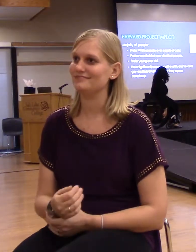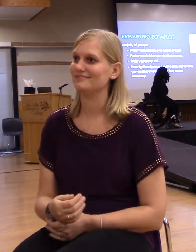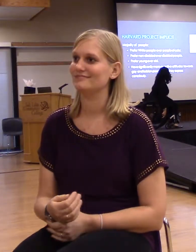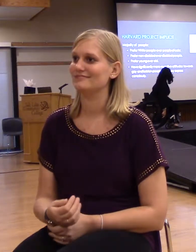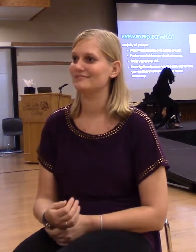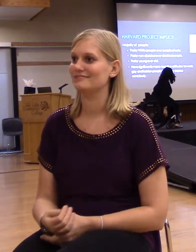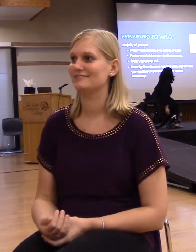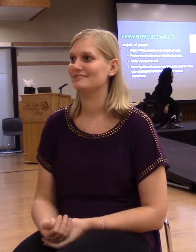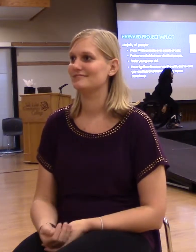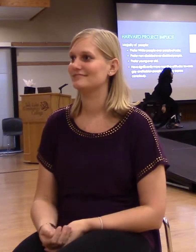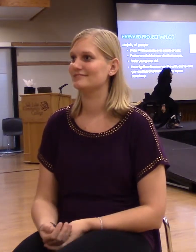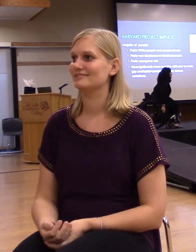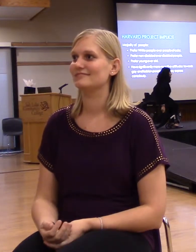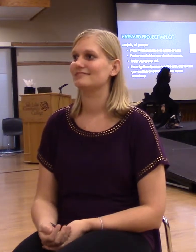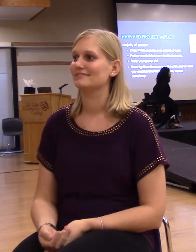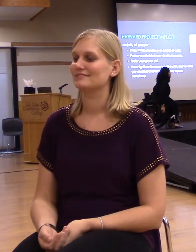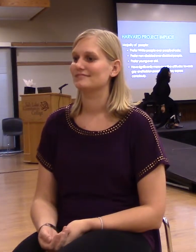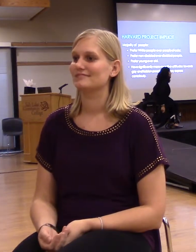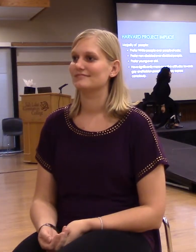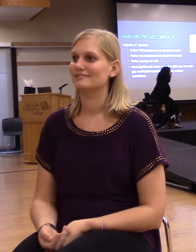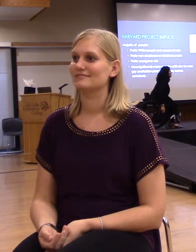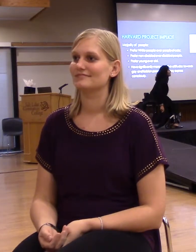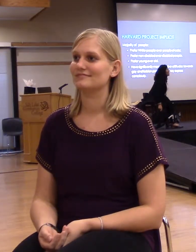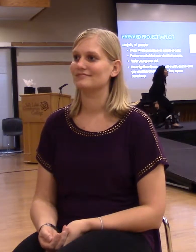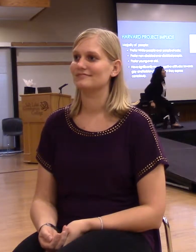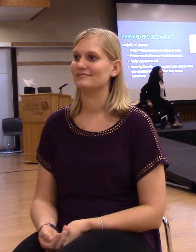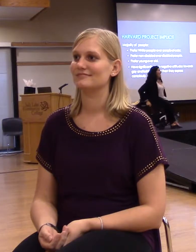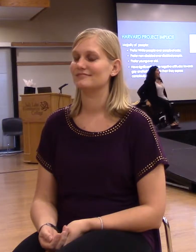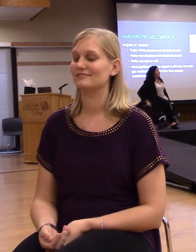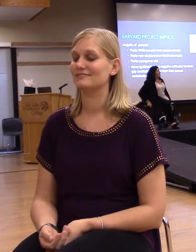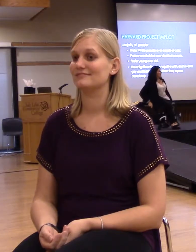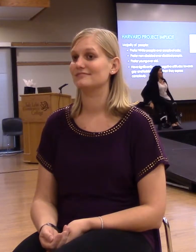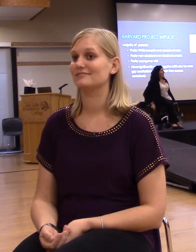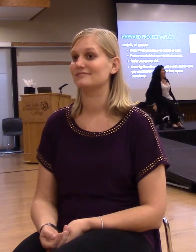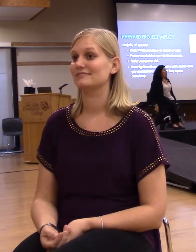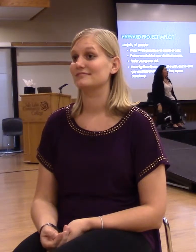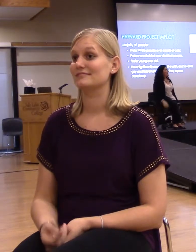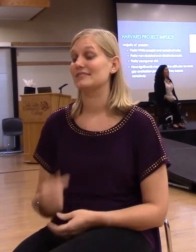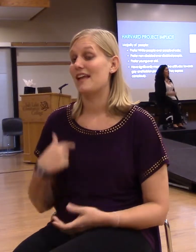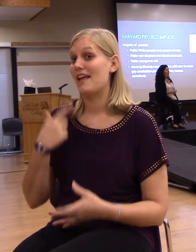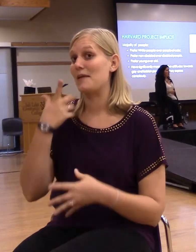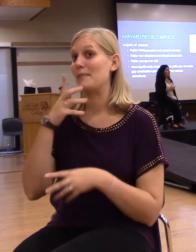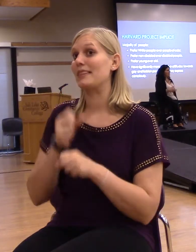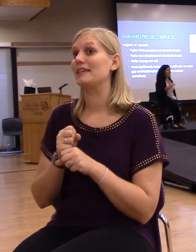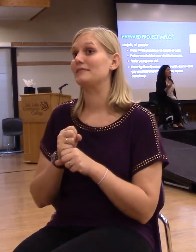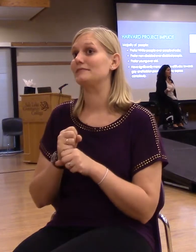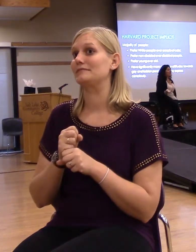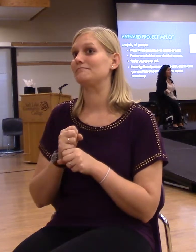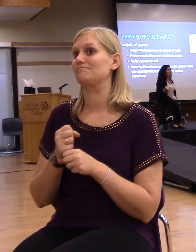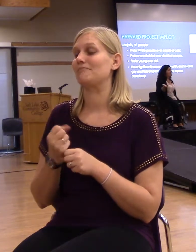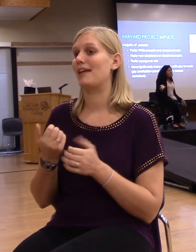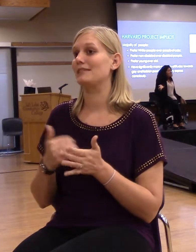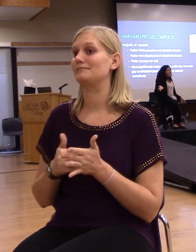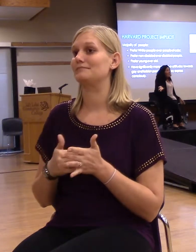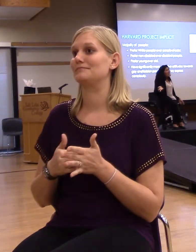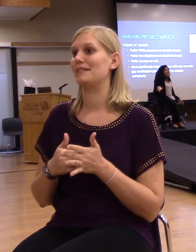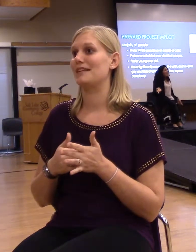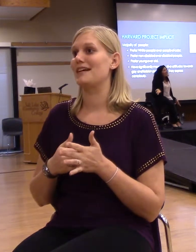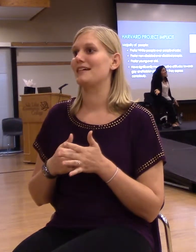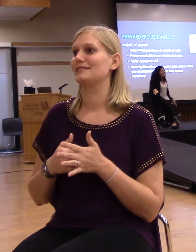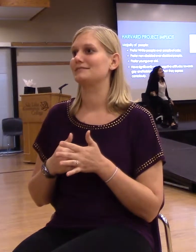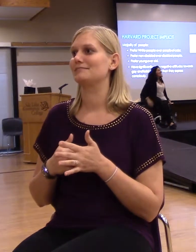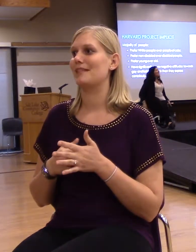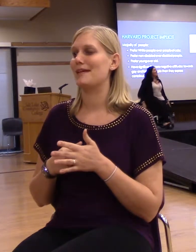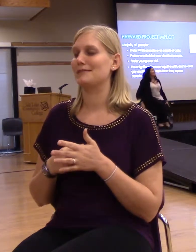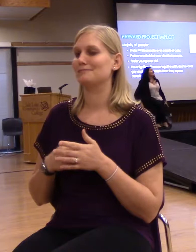gay and lesbian people than they express consciously. So I believe that they also measure how you think you're going to do on the